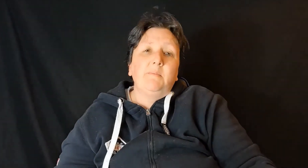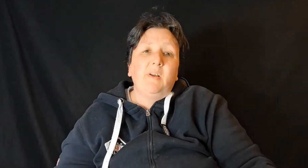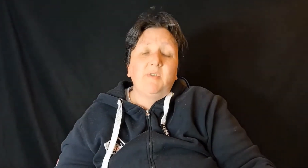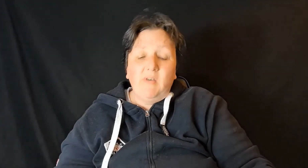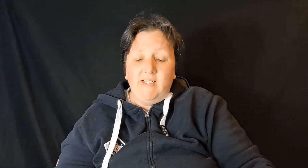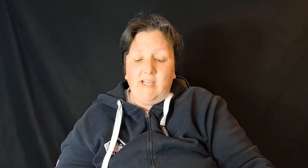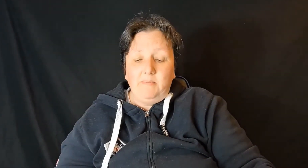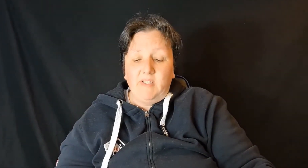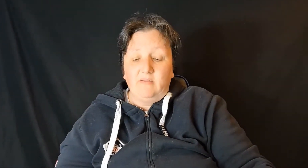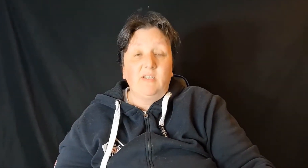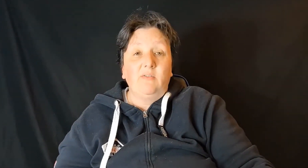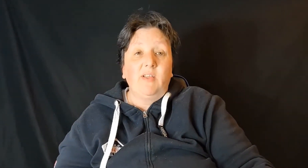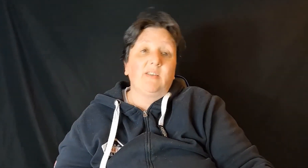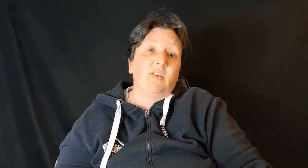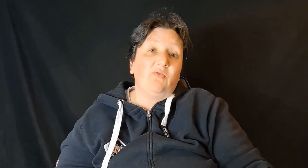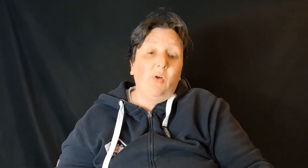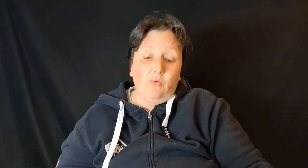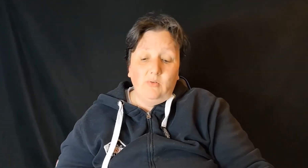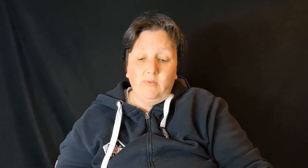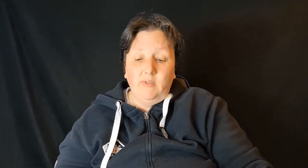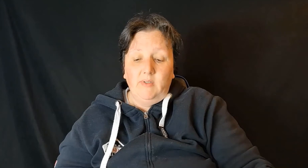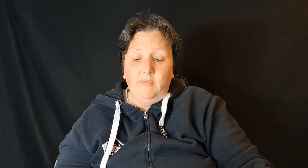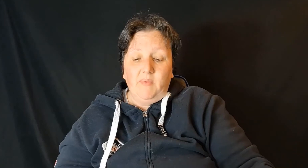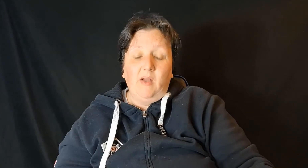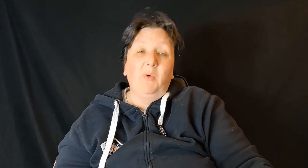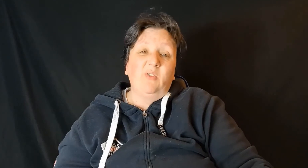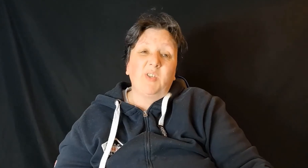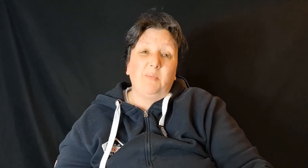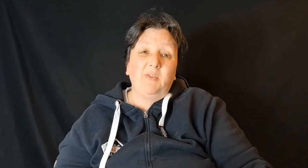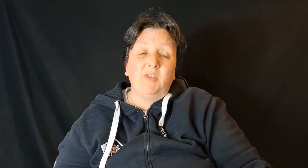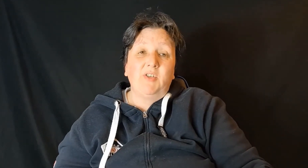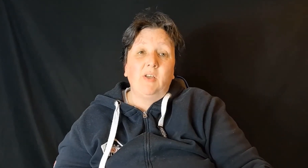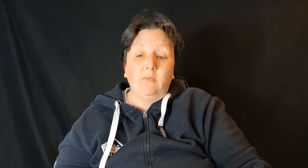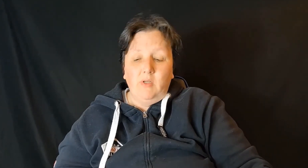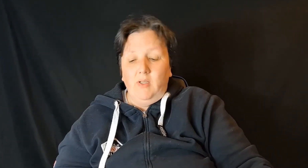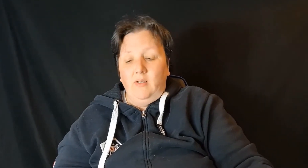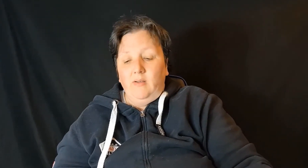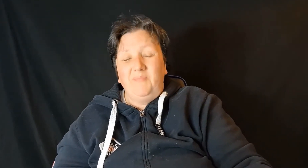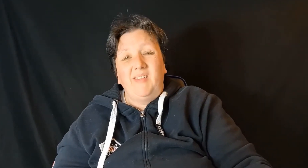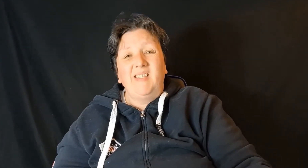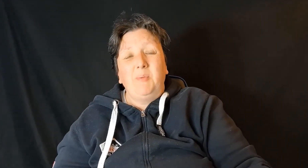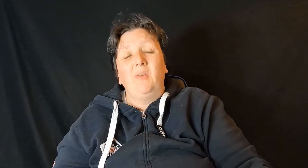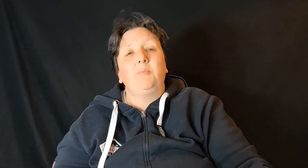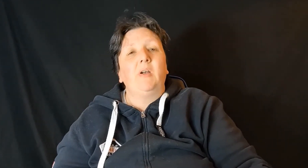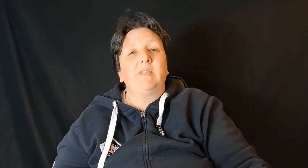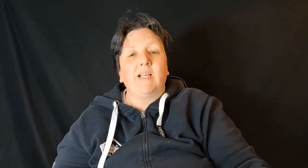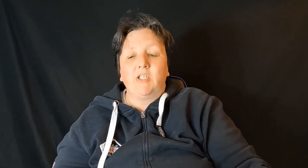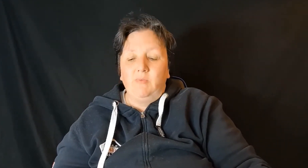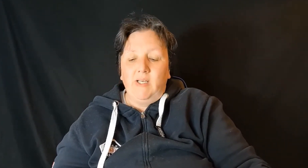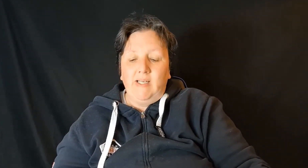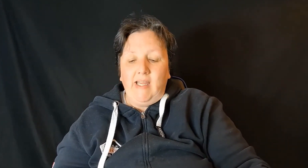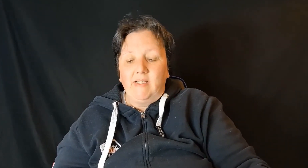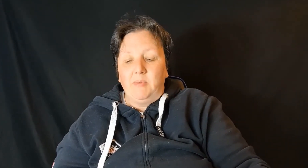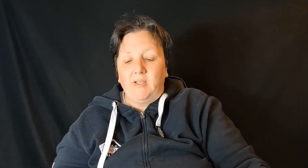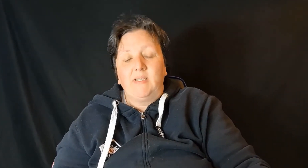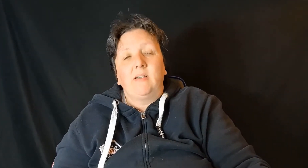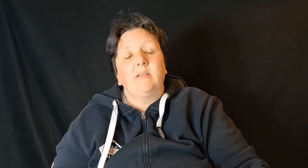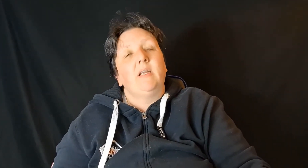Sometimes really tempting to do things that are wrong and we're not supposed to do. This part of the prayer is actually really neat because it's asking